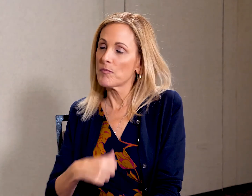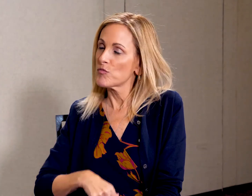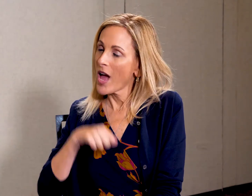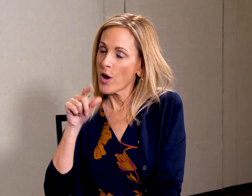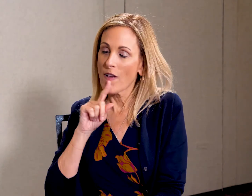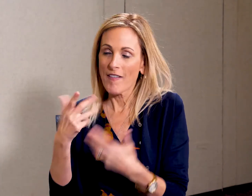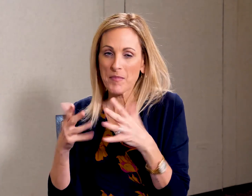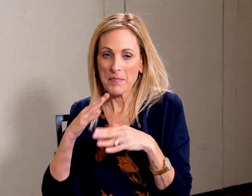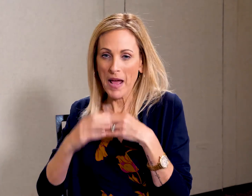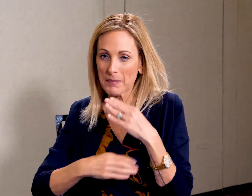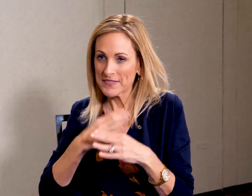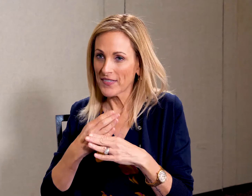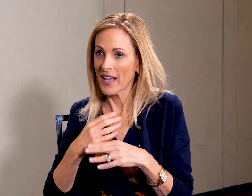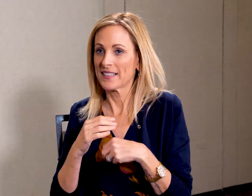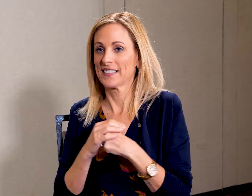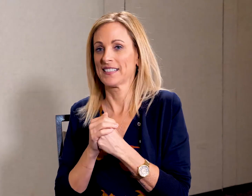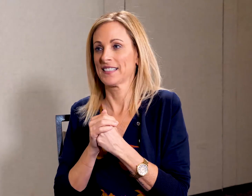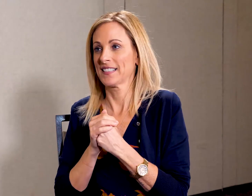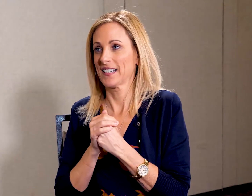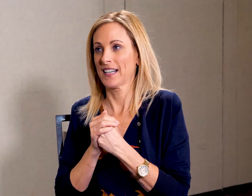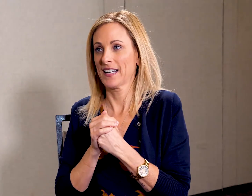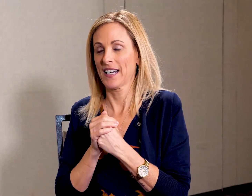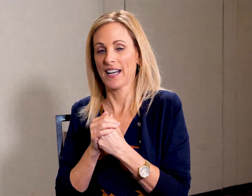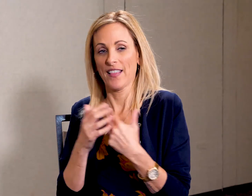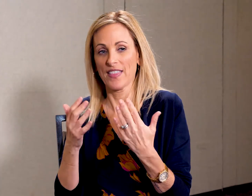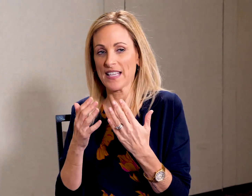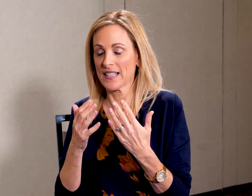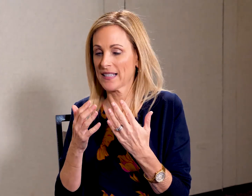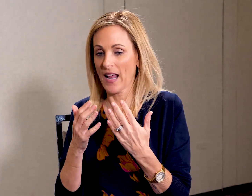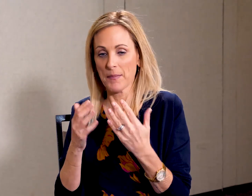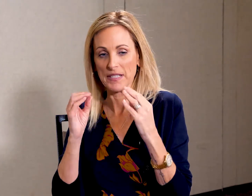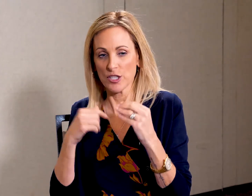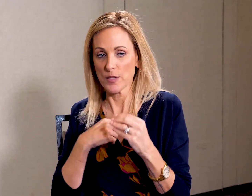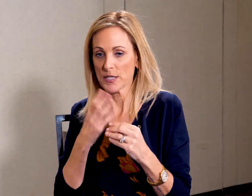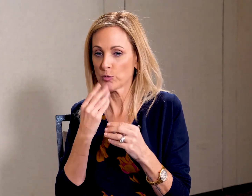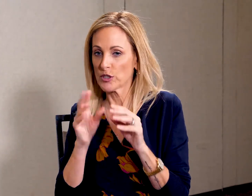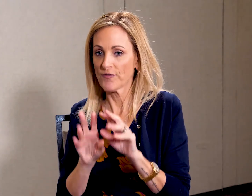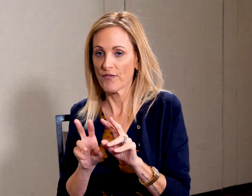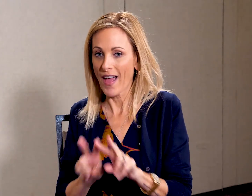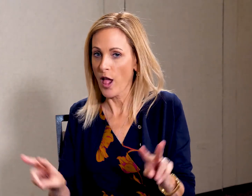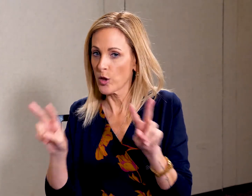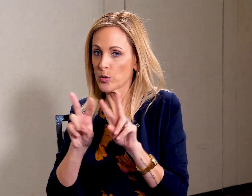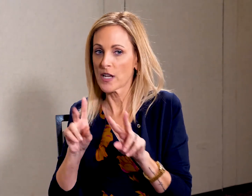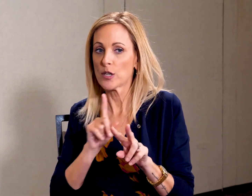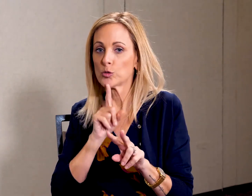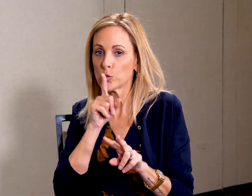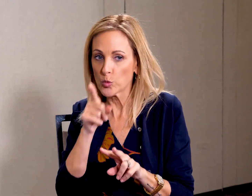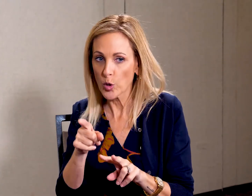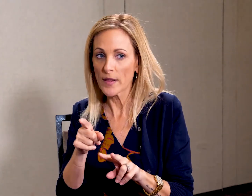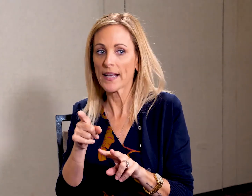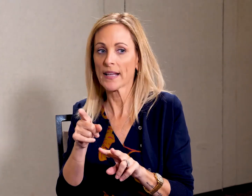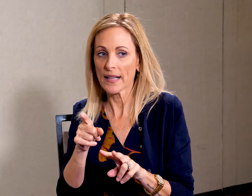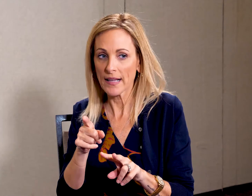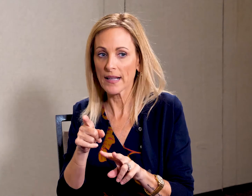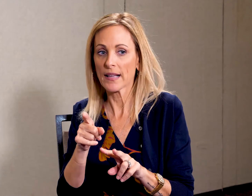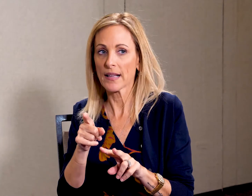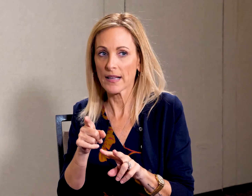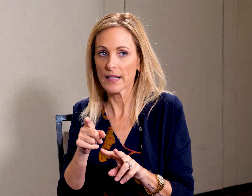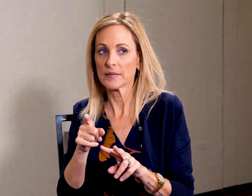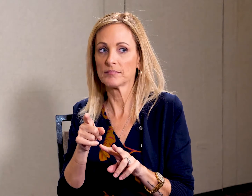I am very proud to have been bat mitzvahed. I am very proud of the Jewish values I was given by